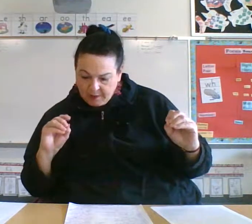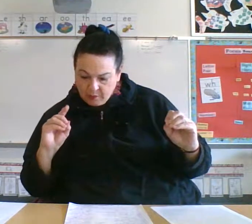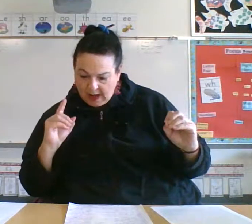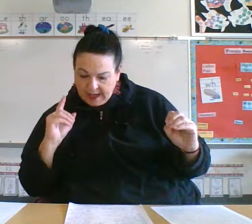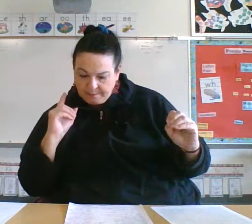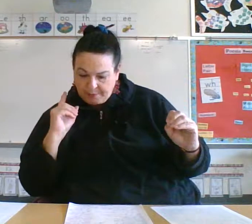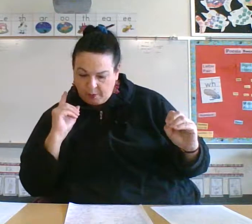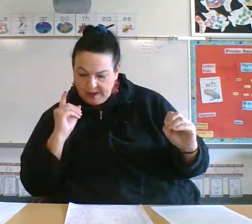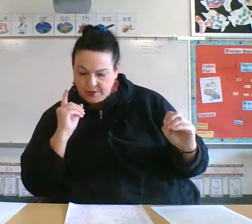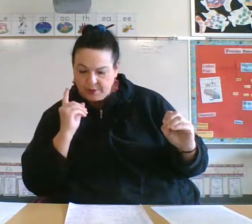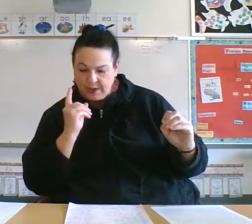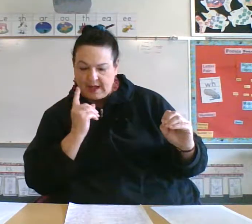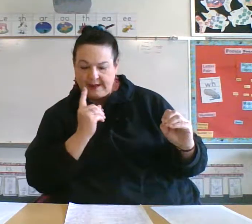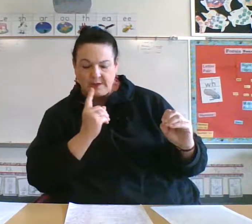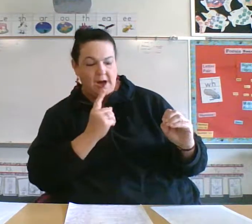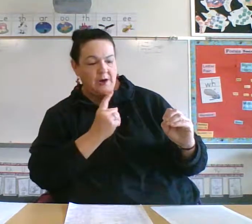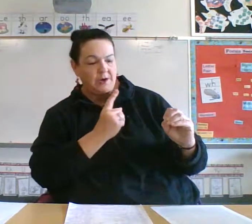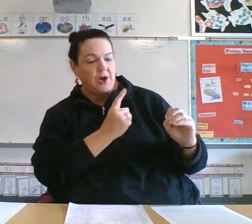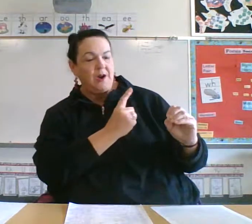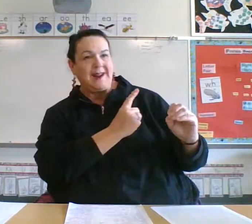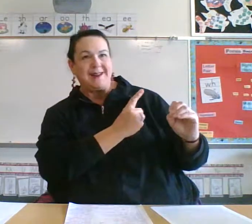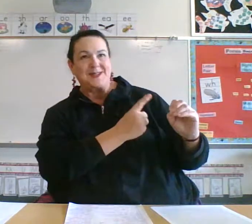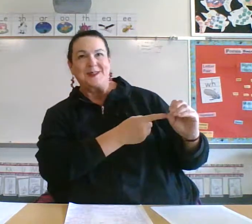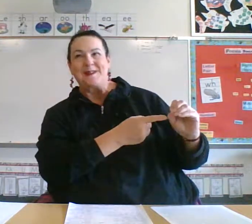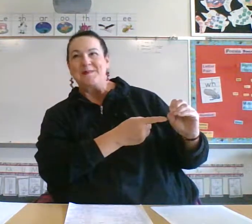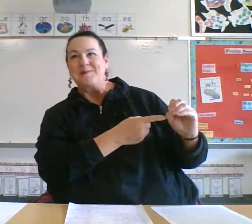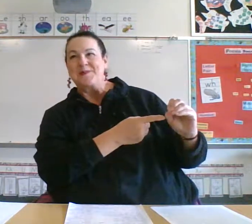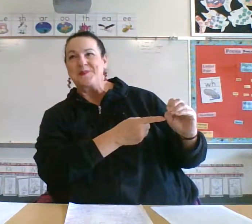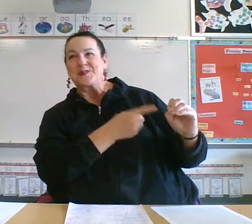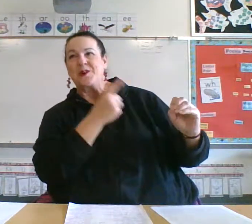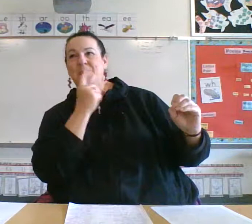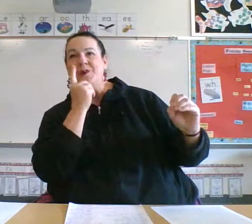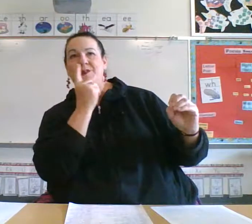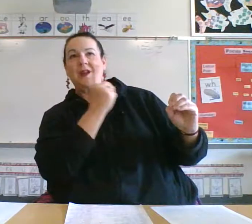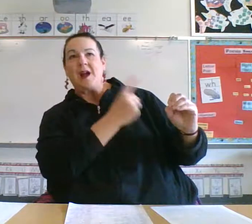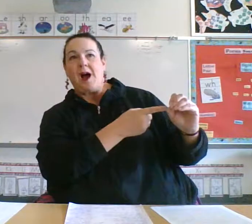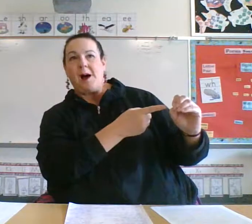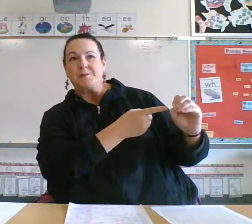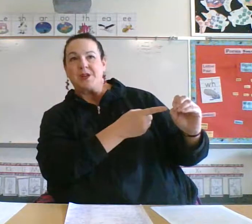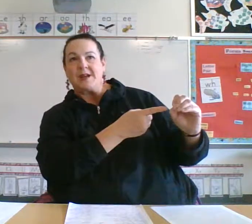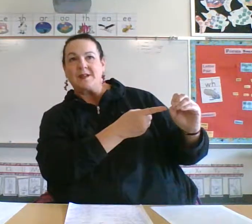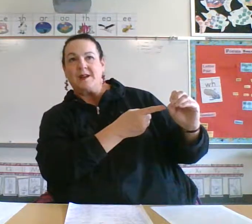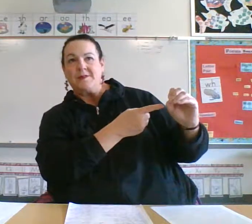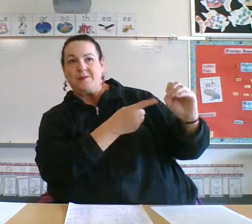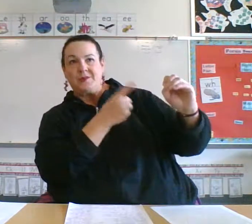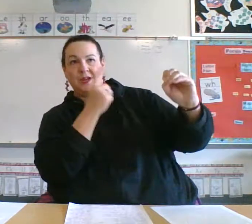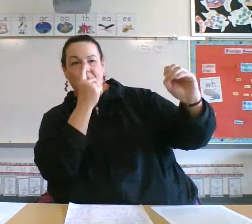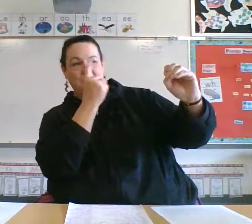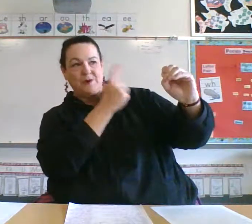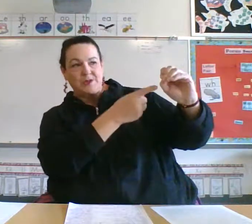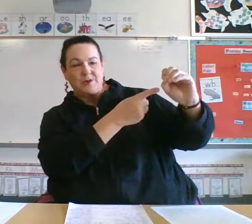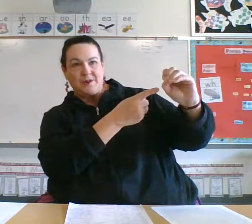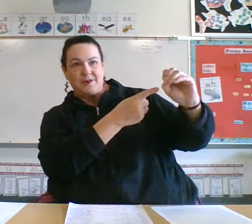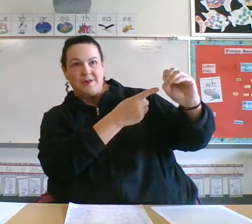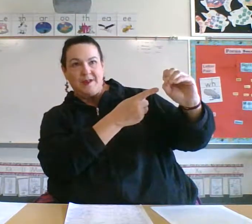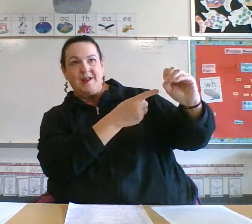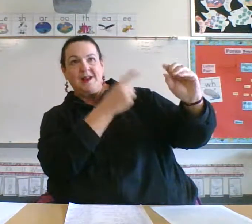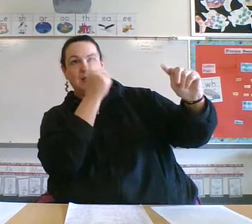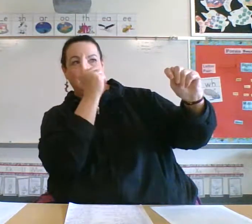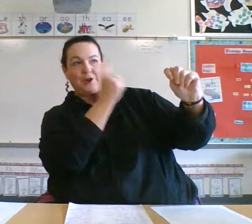right points to it like target. So the object that you're focused on is like your